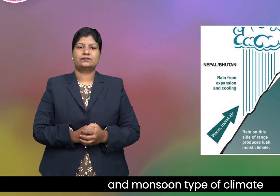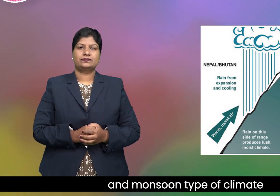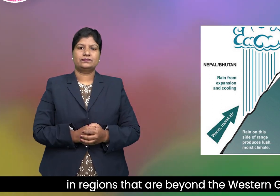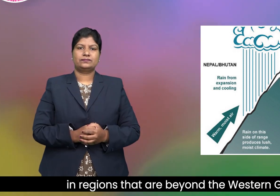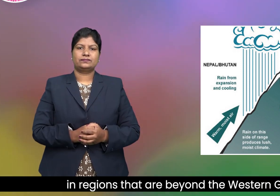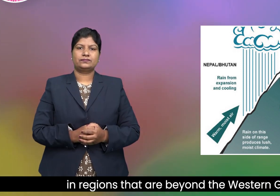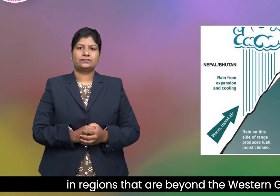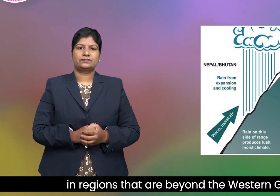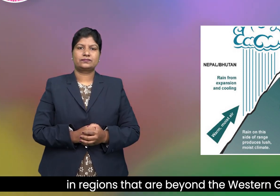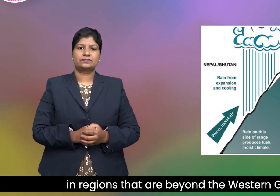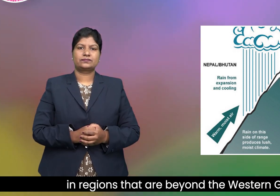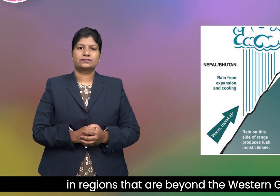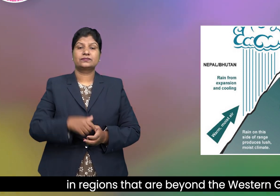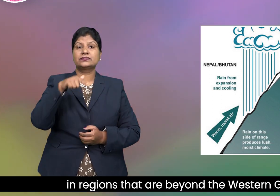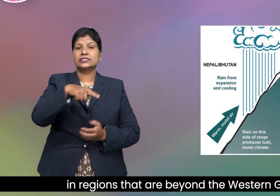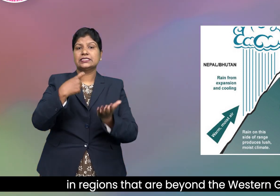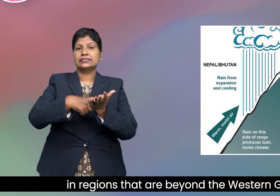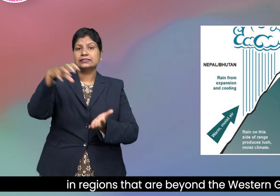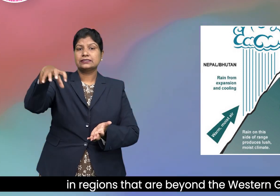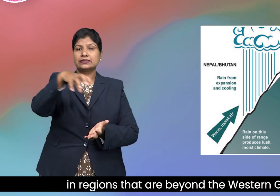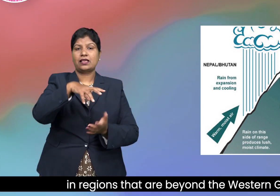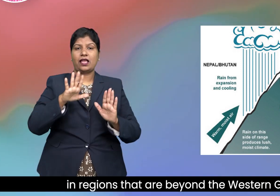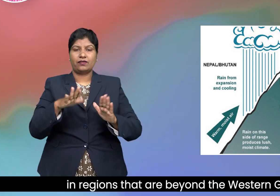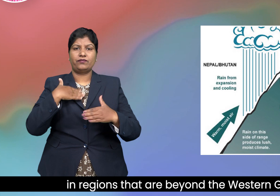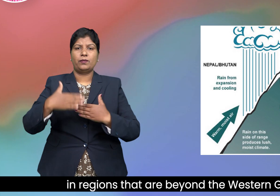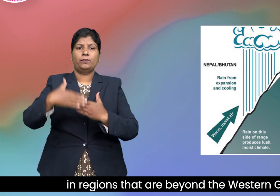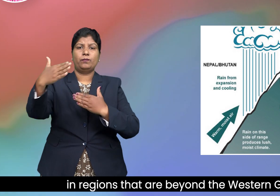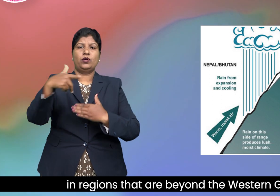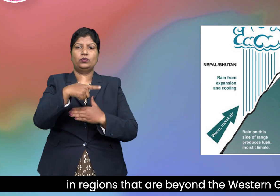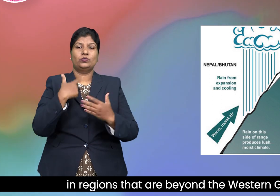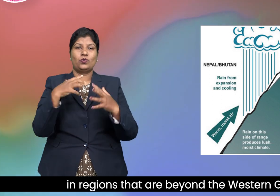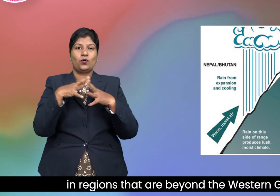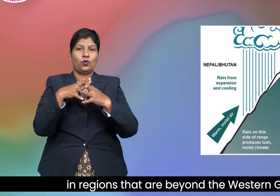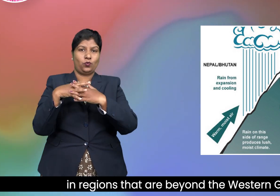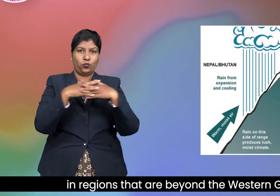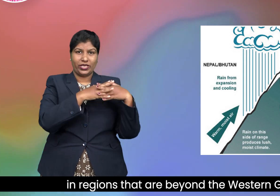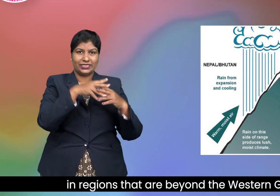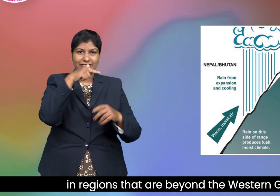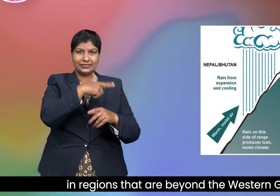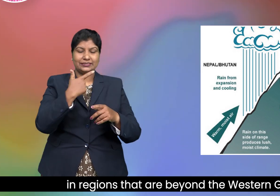in regions that are beyond the western guards of India